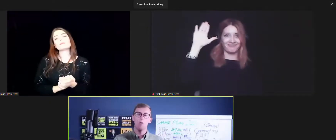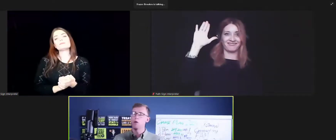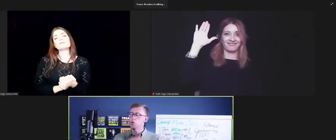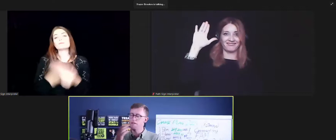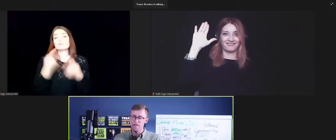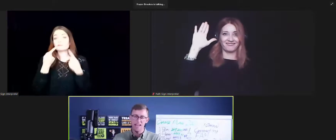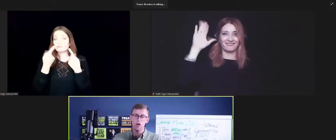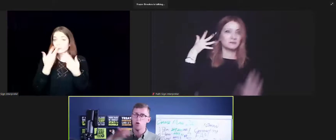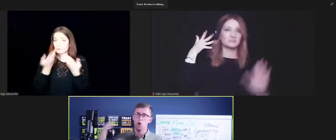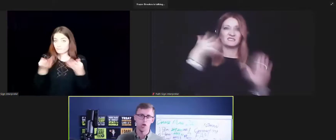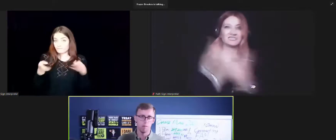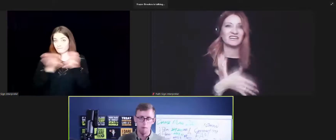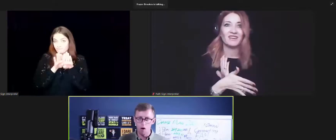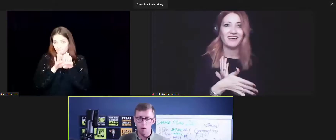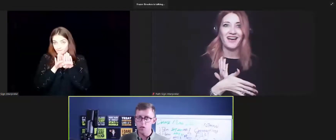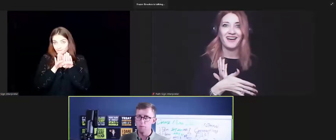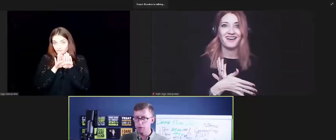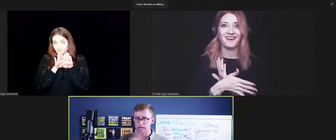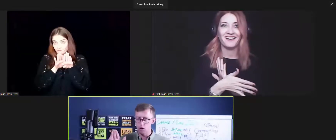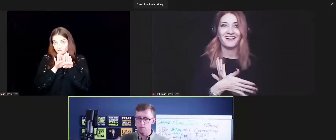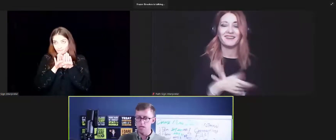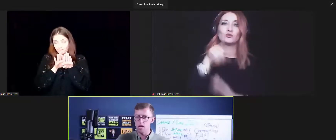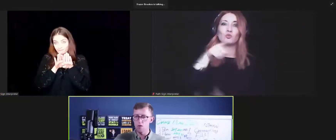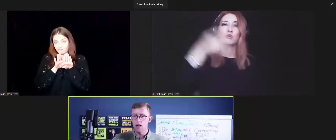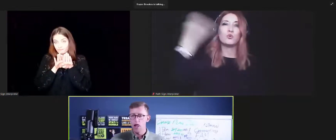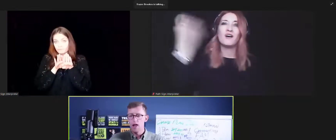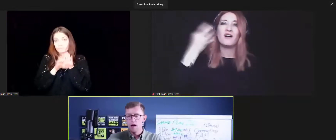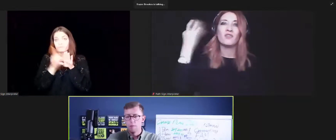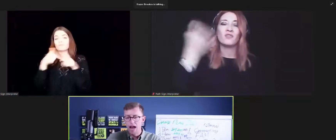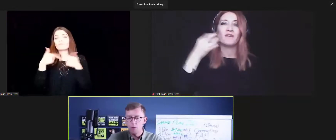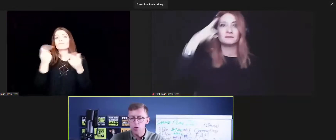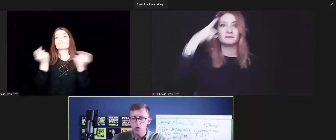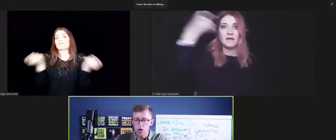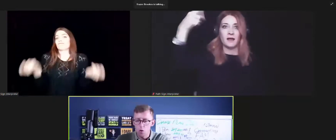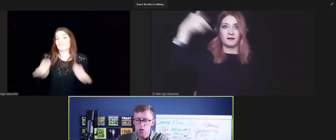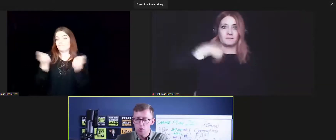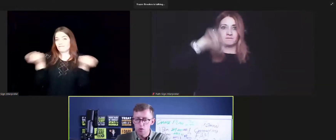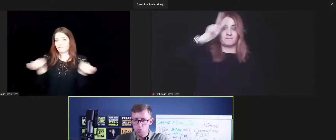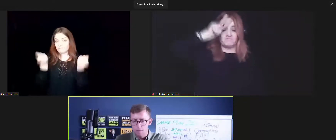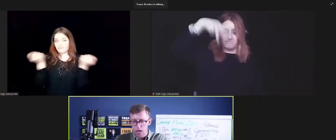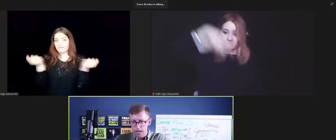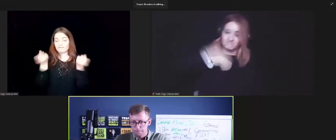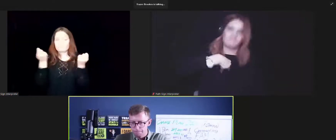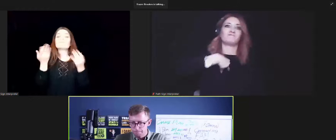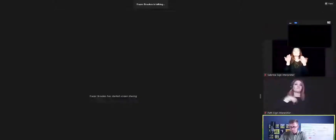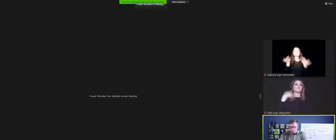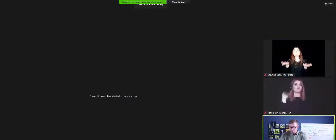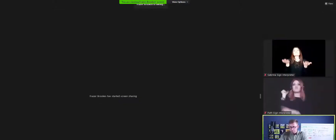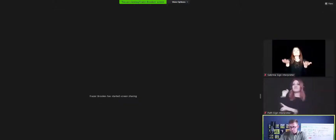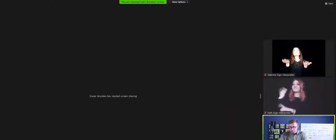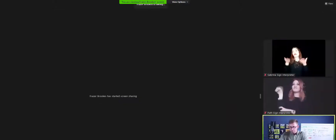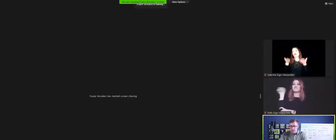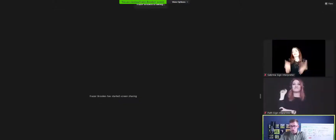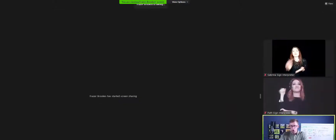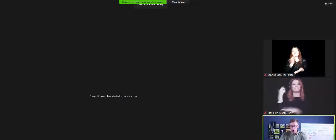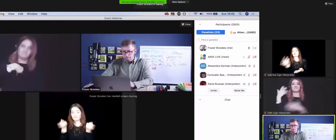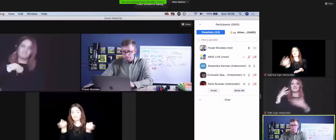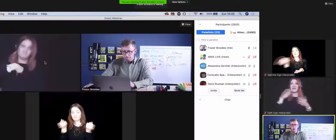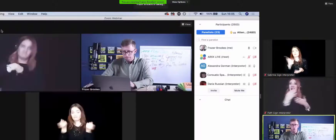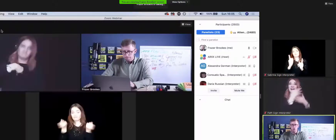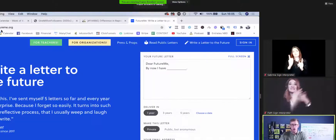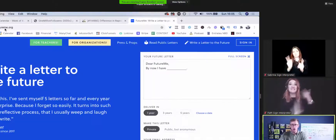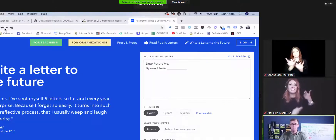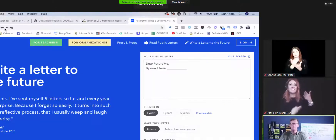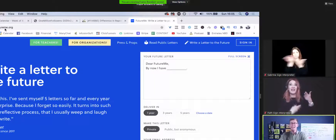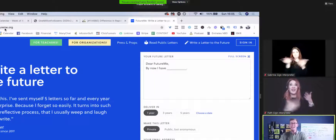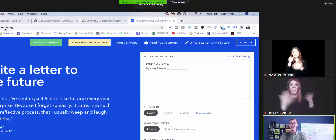now, once we're finished, or tomorrow, it's completely up to you. But I want you to go to this website. It's called